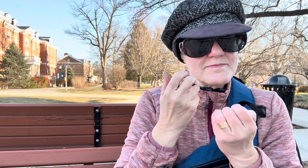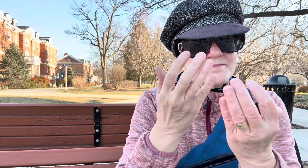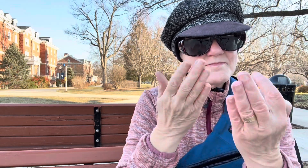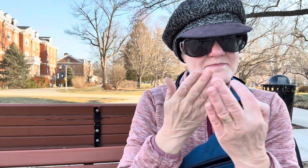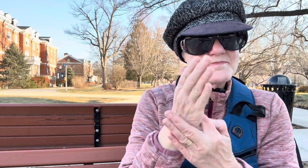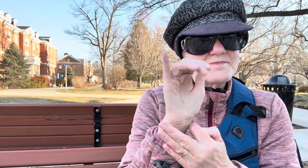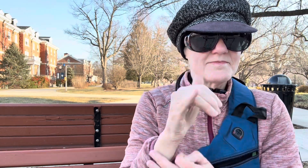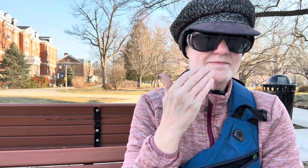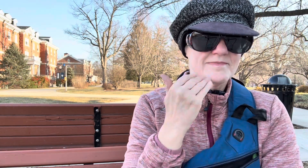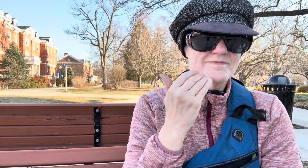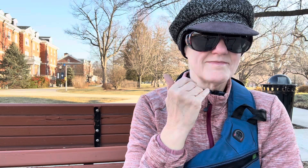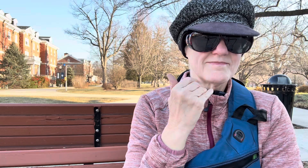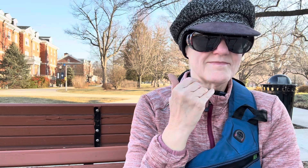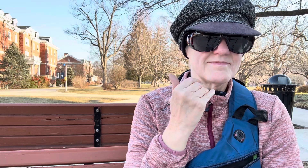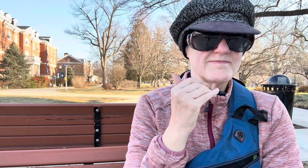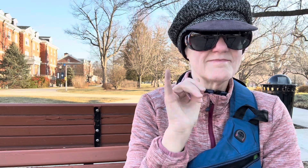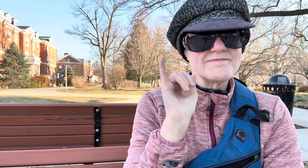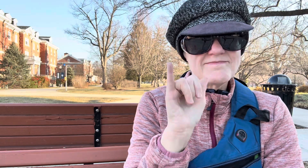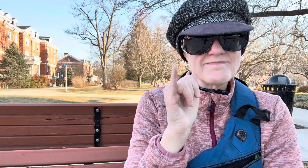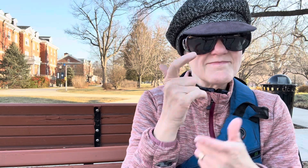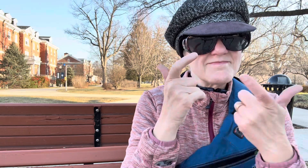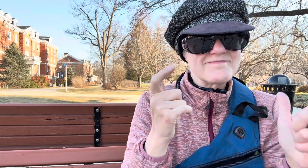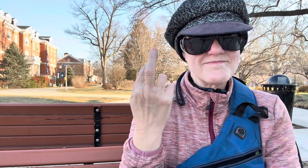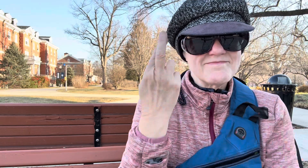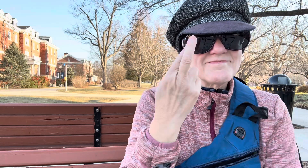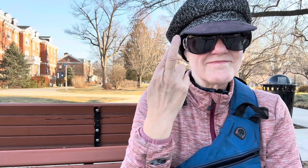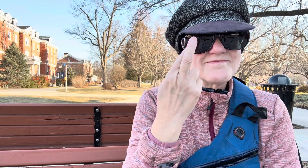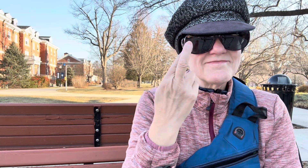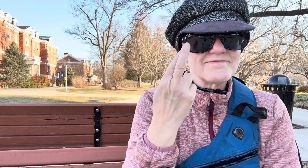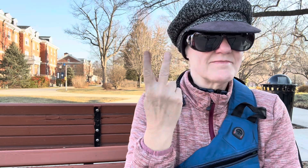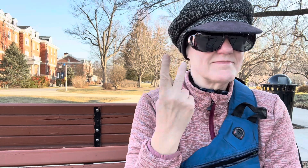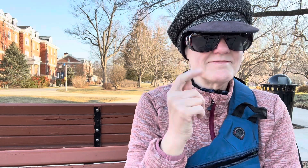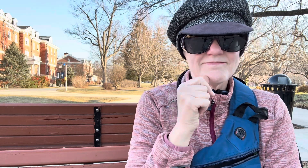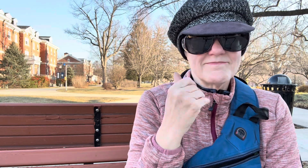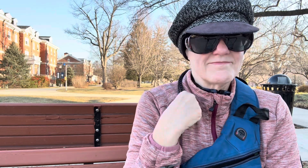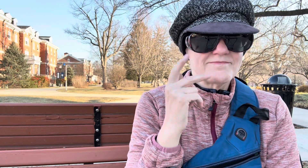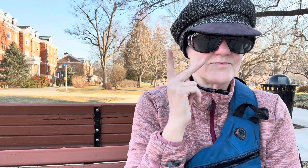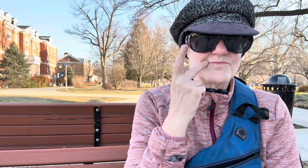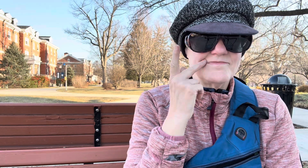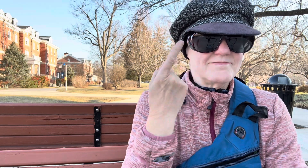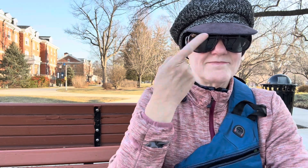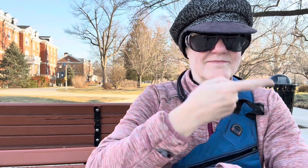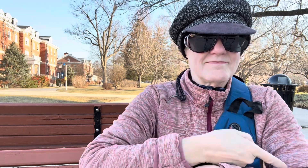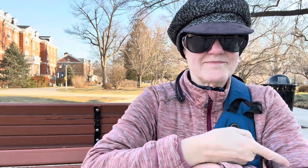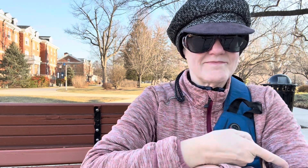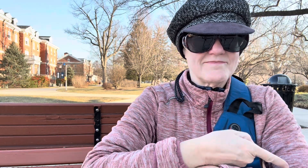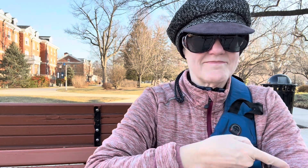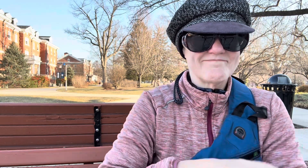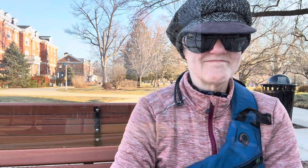a minimum of 3 days to burn through that sugar. That's the big reason we don't do cheat days.